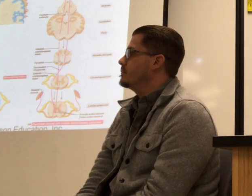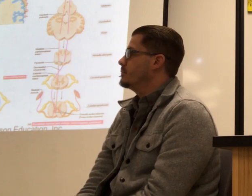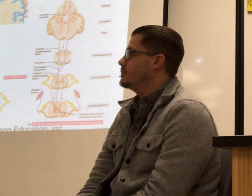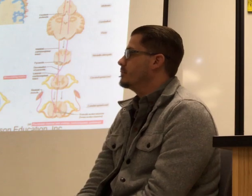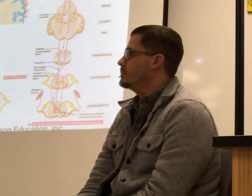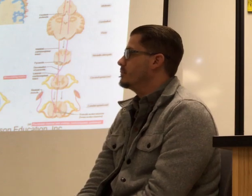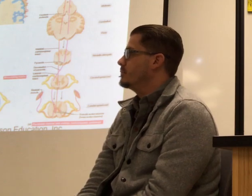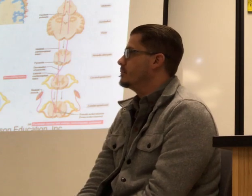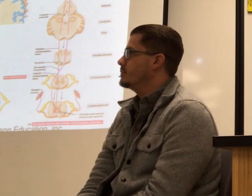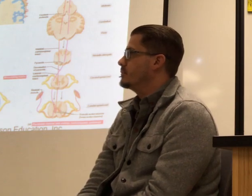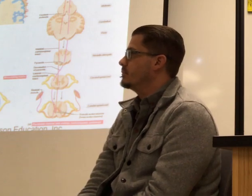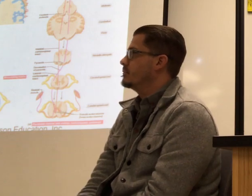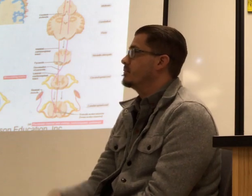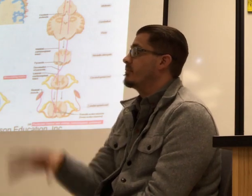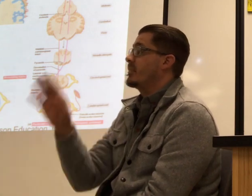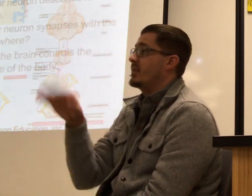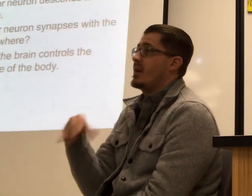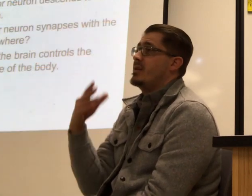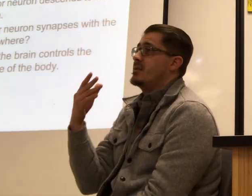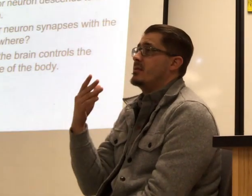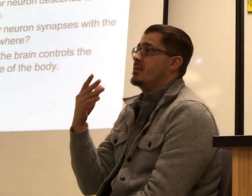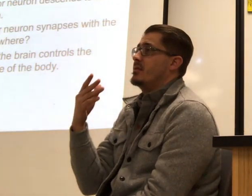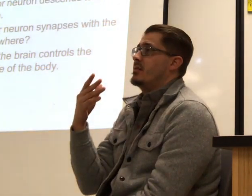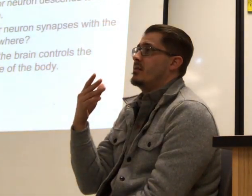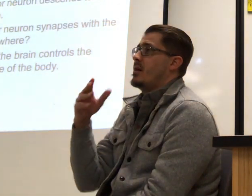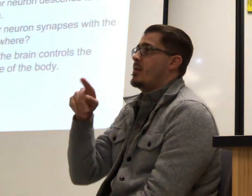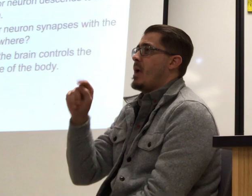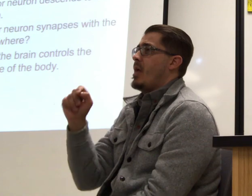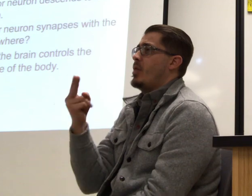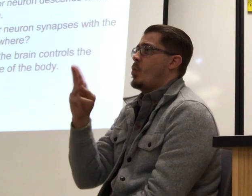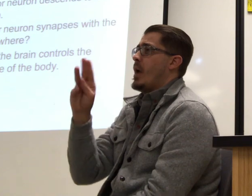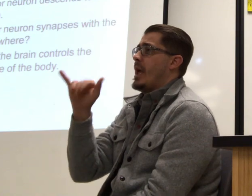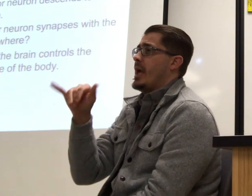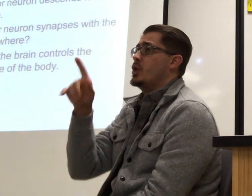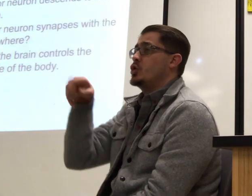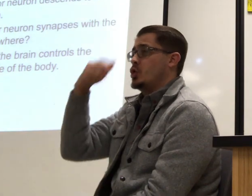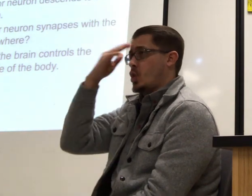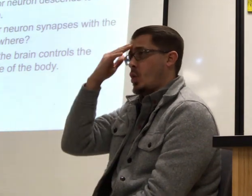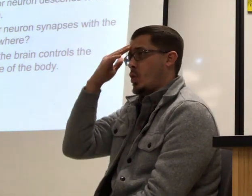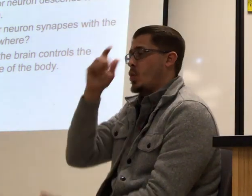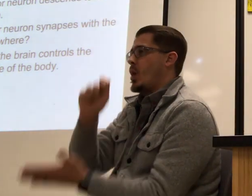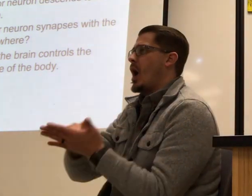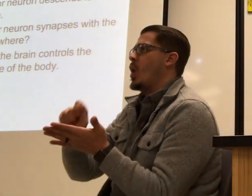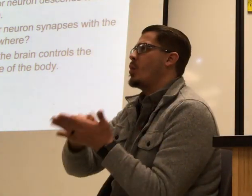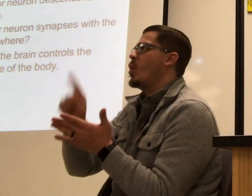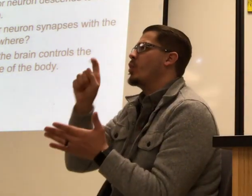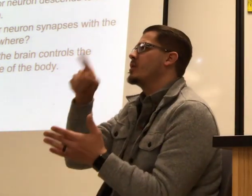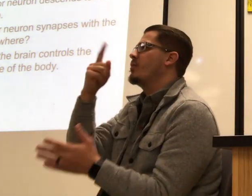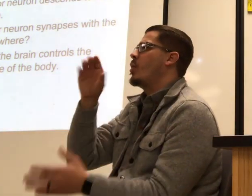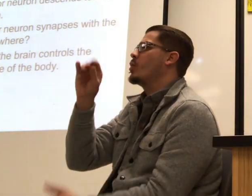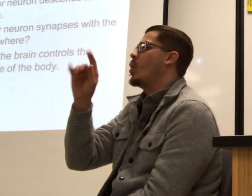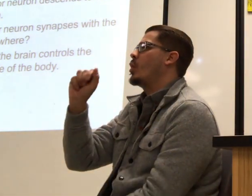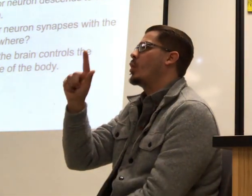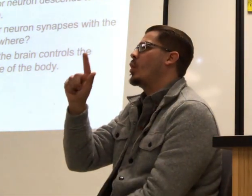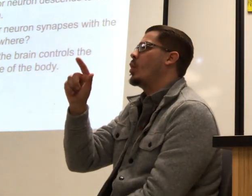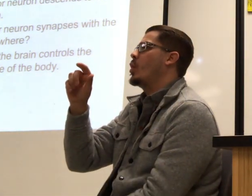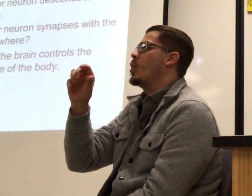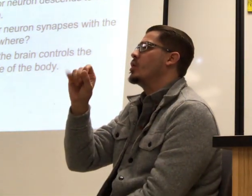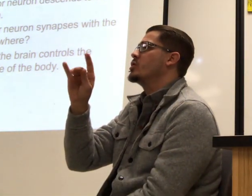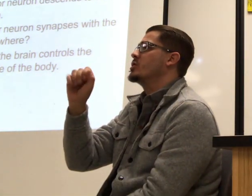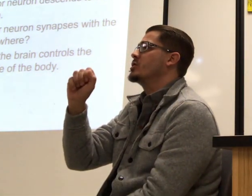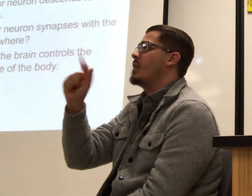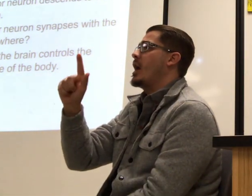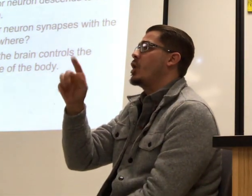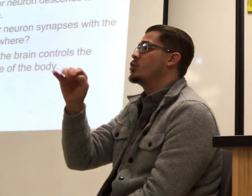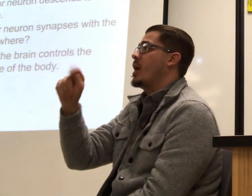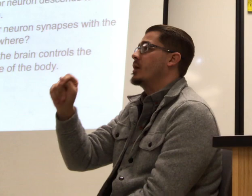And that concludes the pathways you gotta know. I did write some questions for the cortical spinal tracts. So also on your half sheet 4